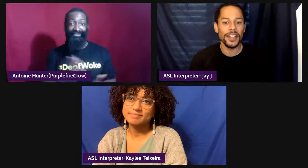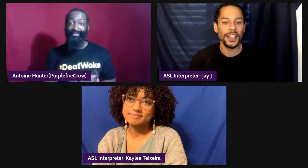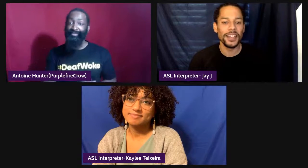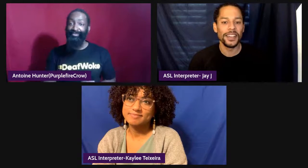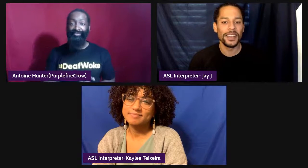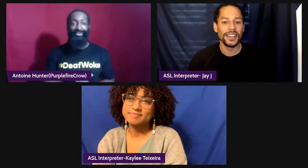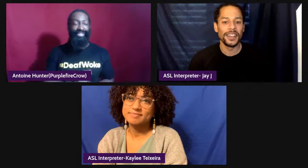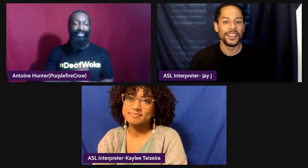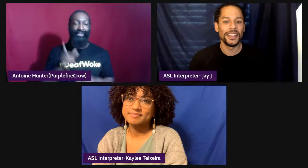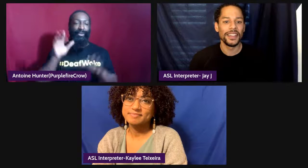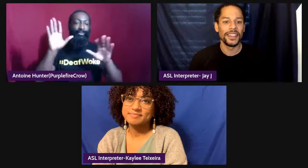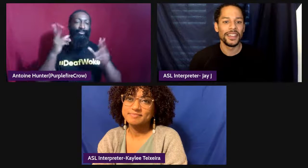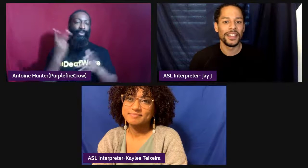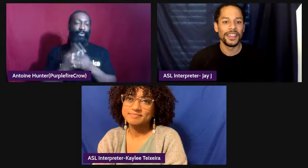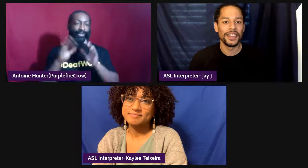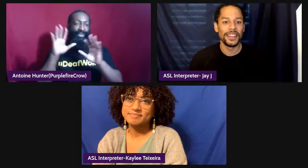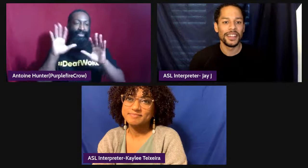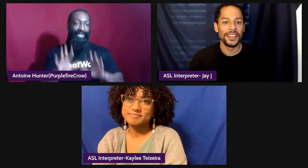Interpreter, Kaylee.